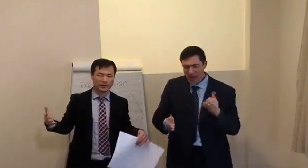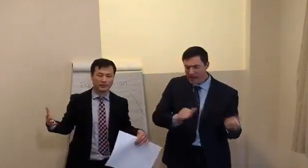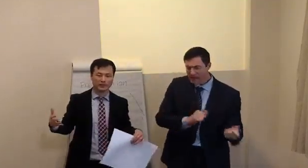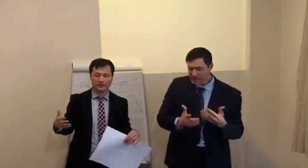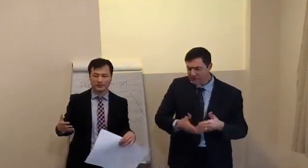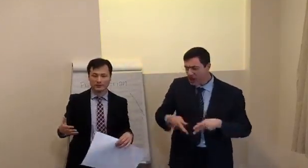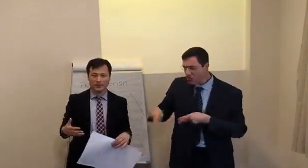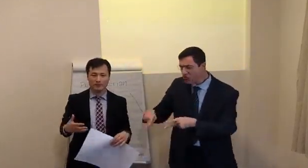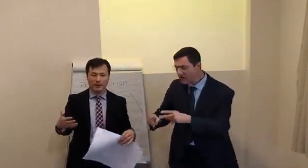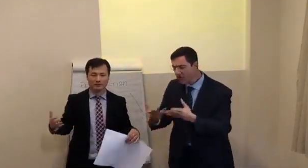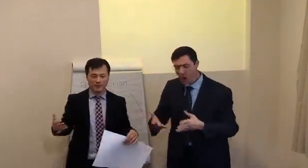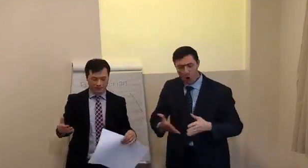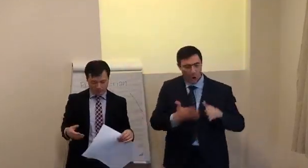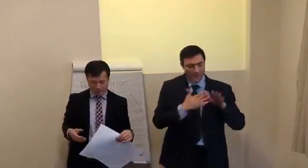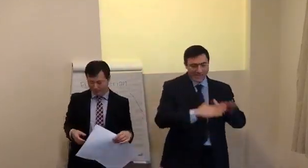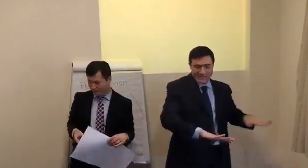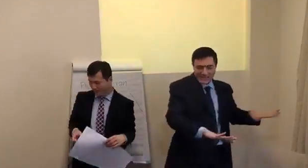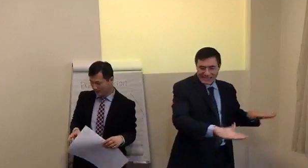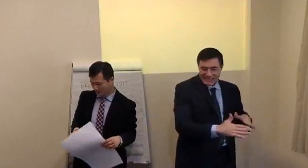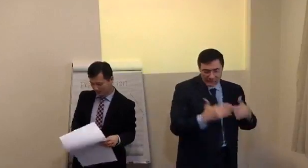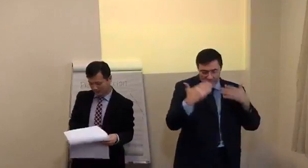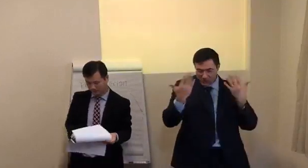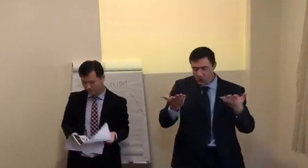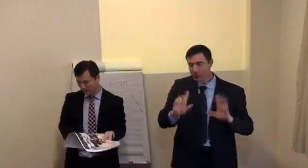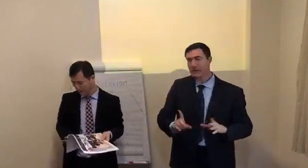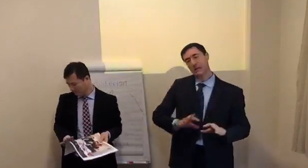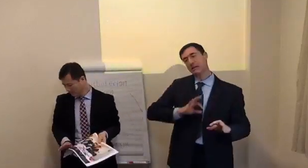special baptism service.